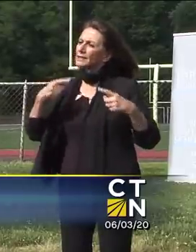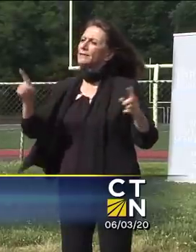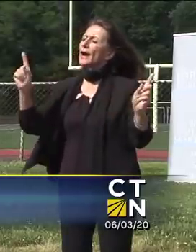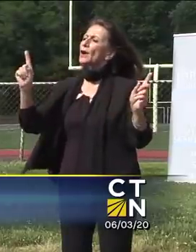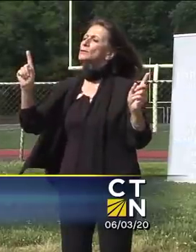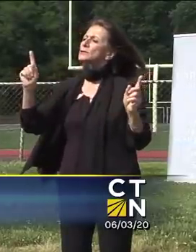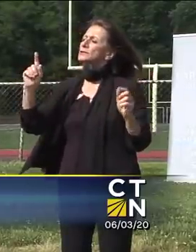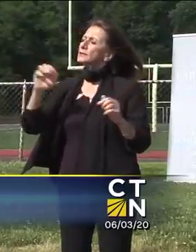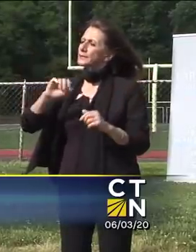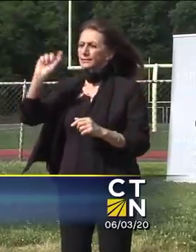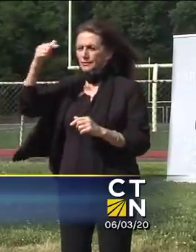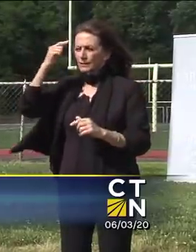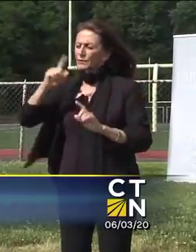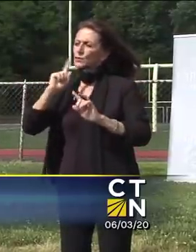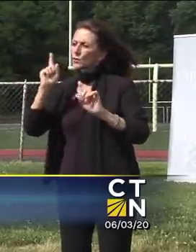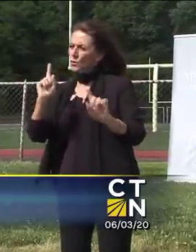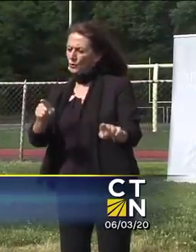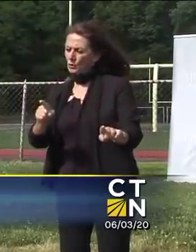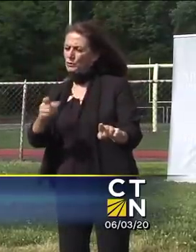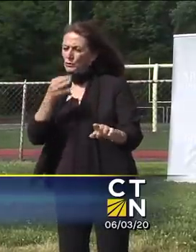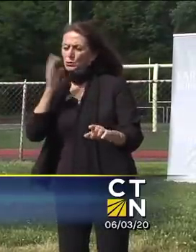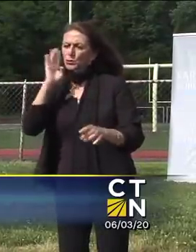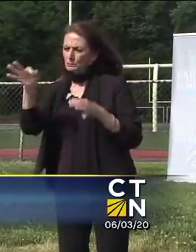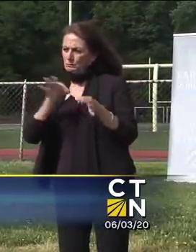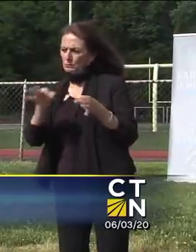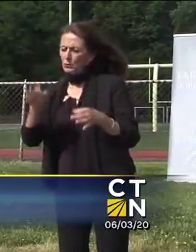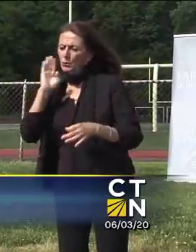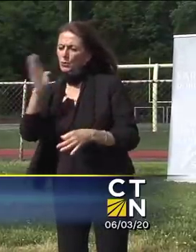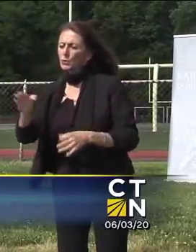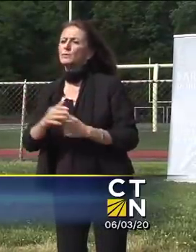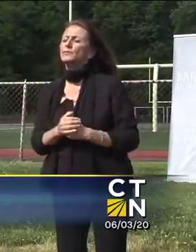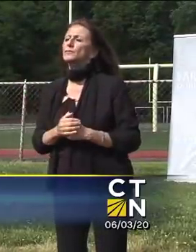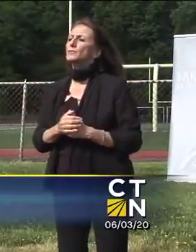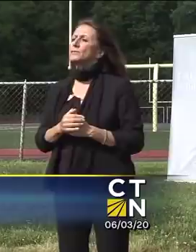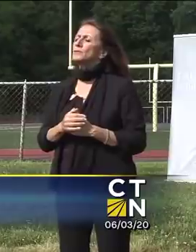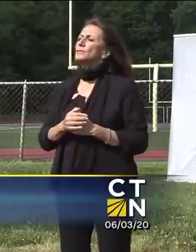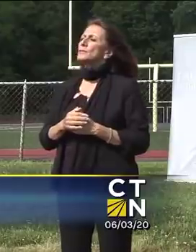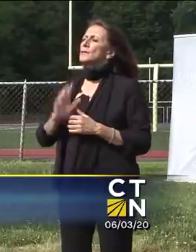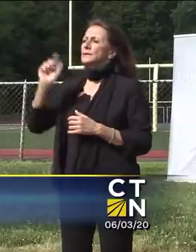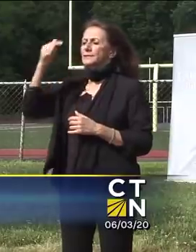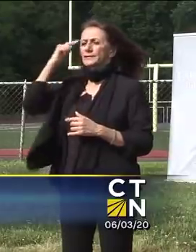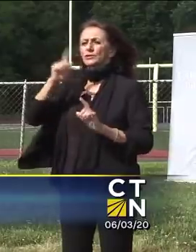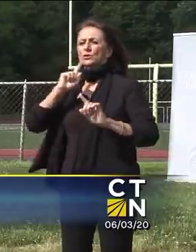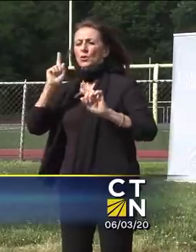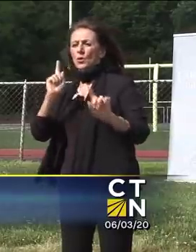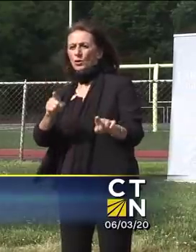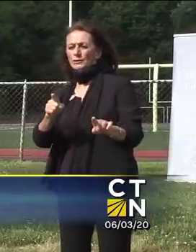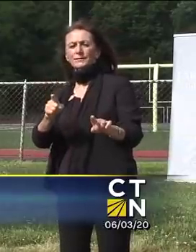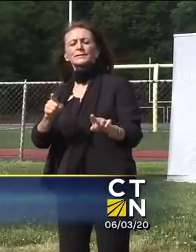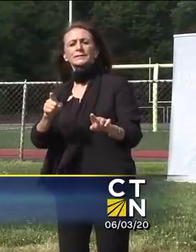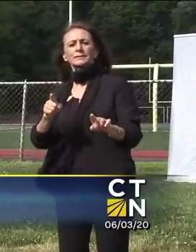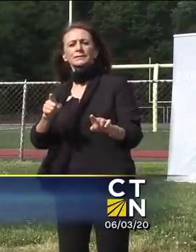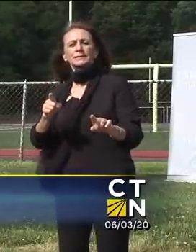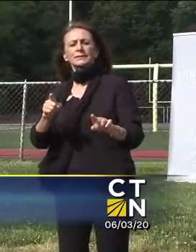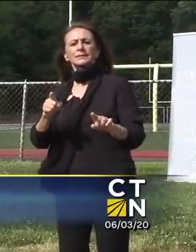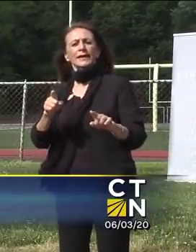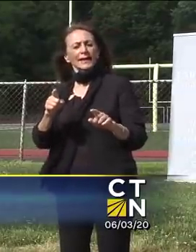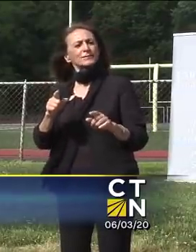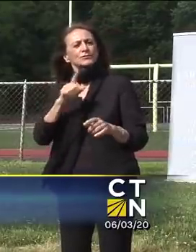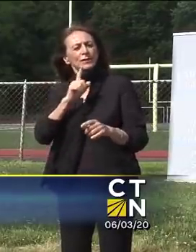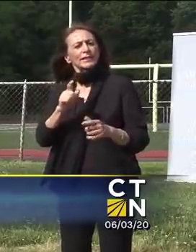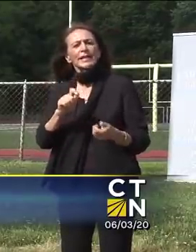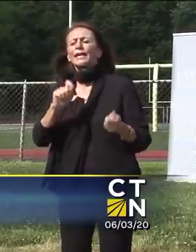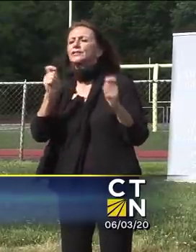order to come to us shortly. This executive order, more than others, has changed things for students